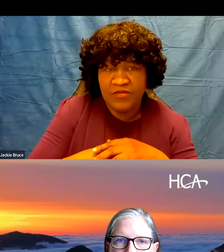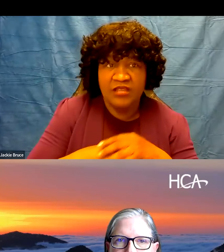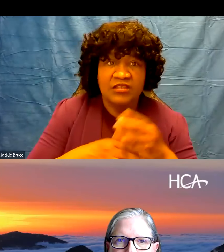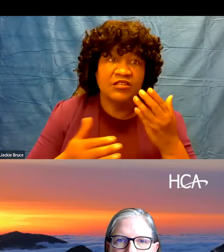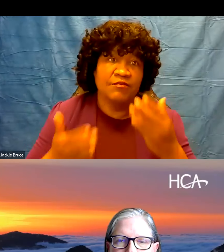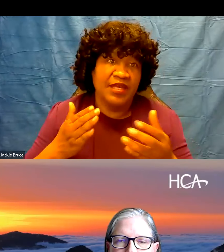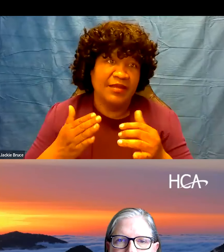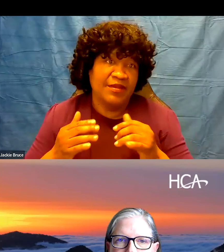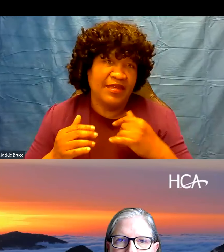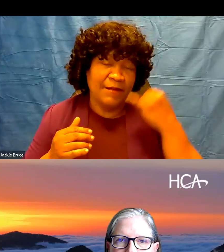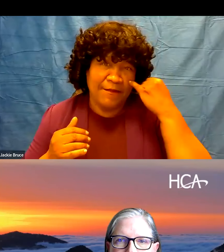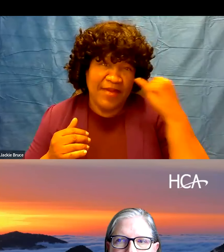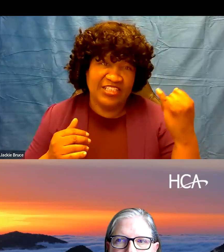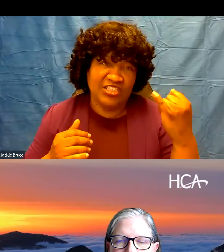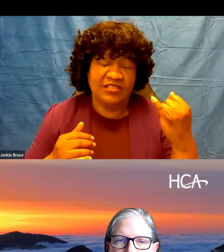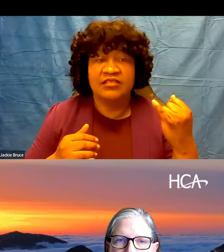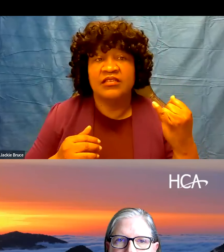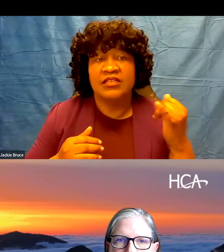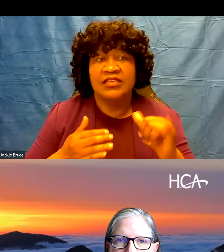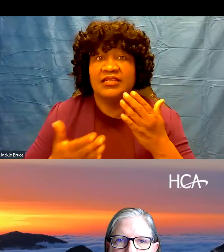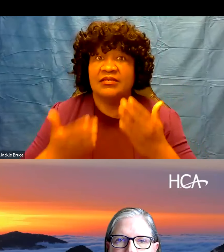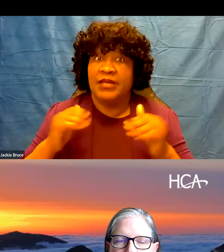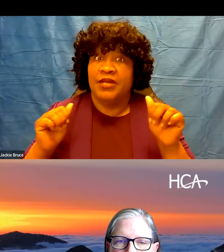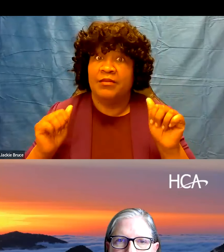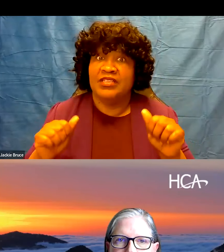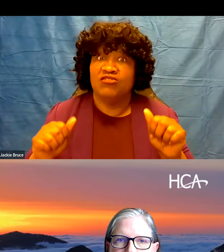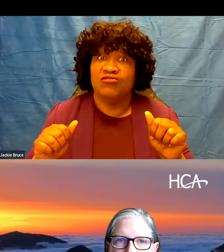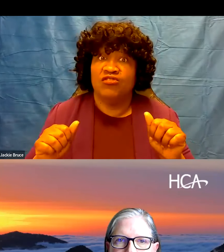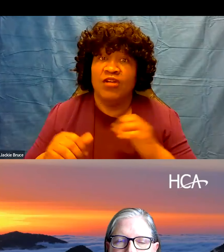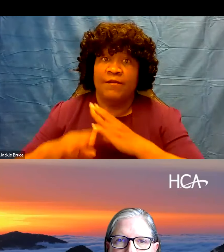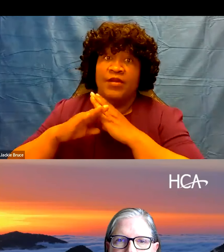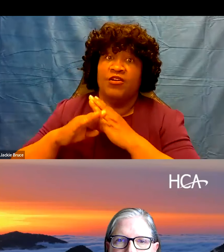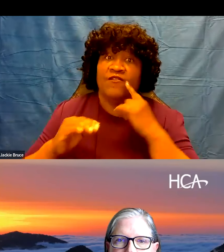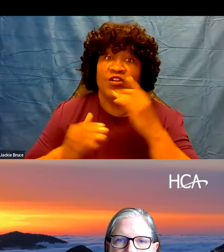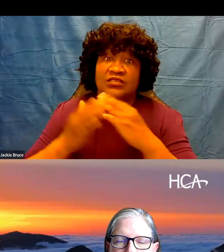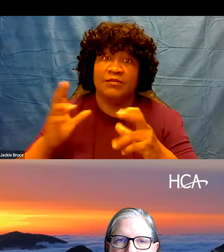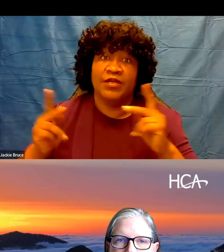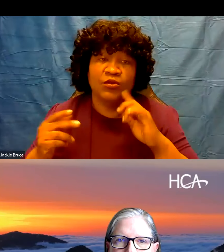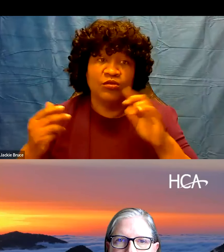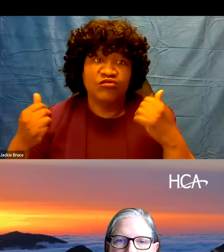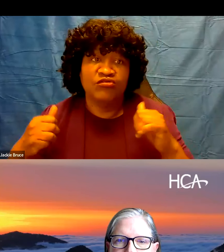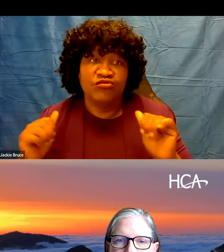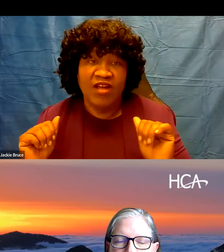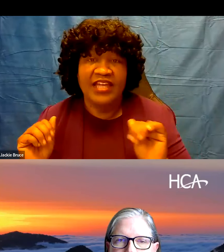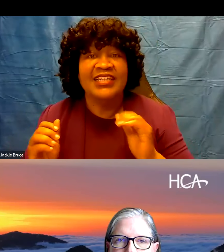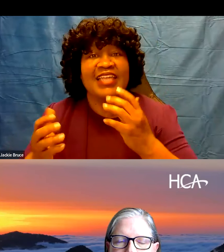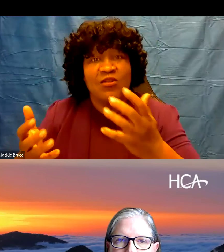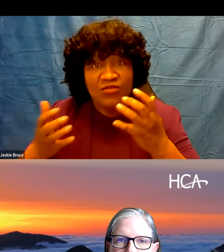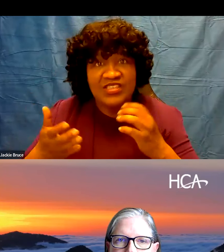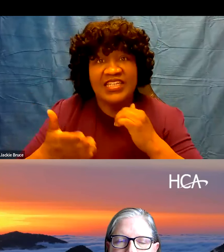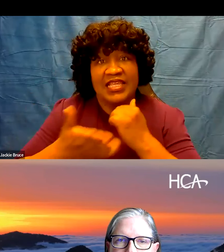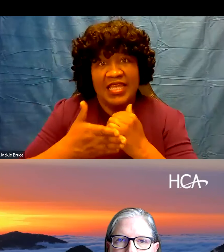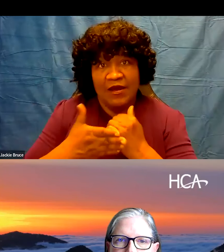be, I'm just imagining that might be a potential barrier for folks who are they're seeking help, but